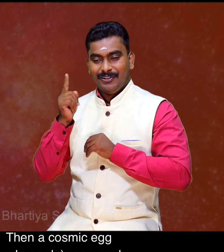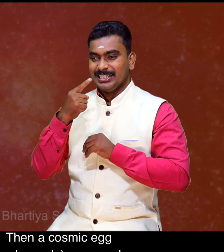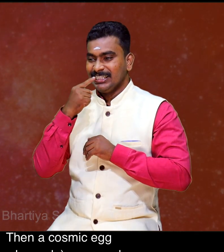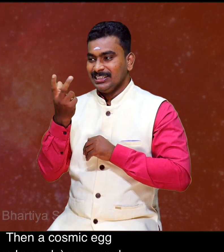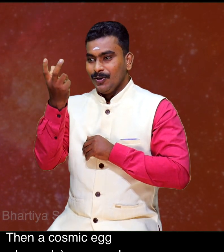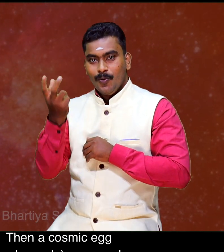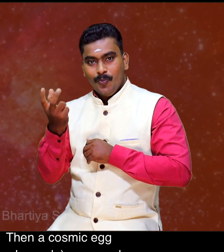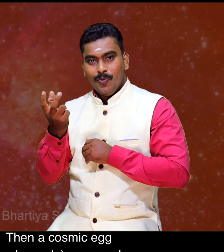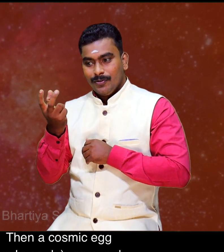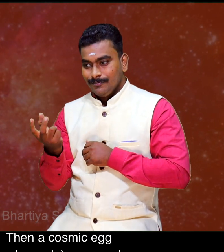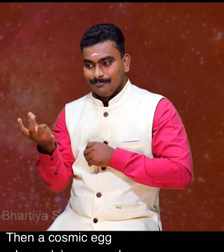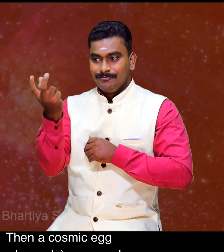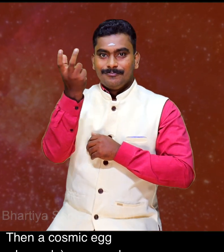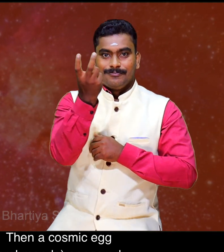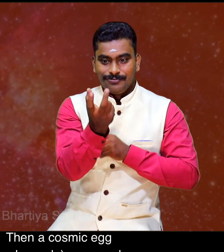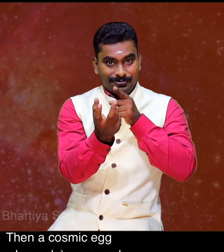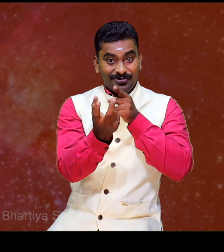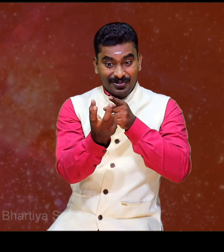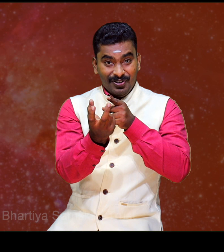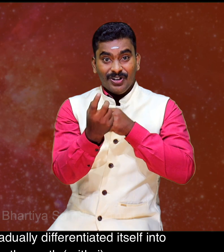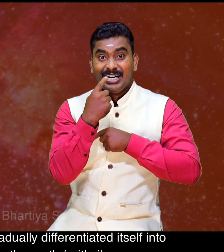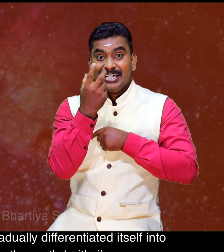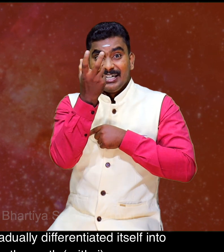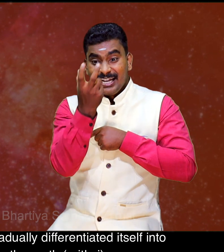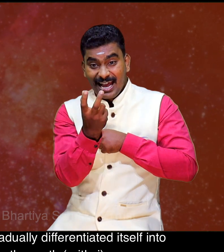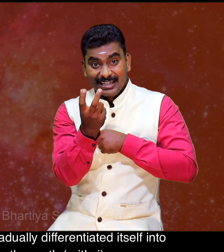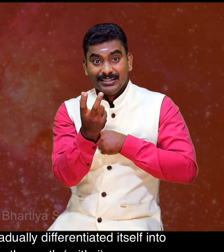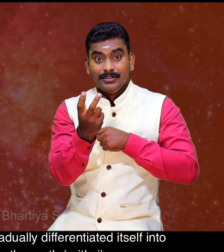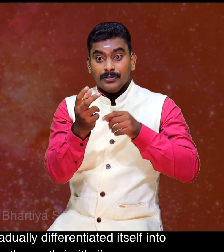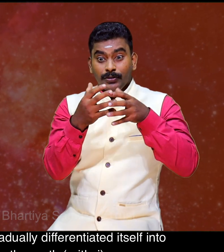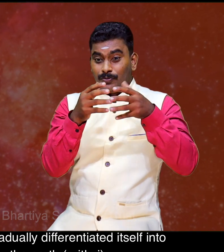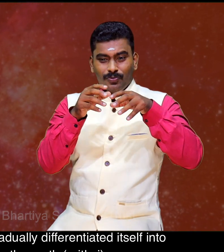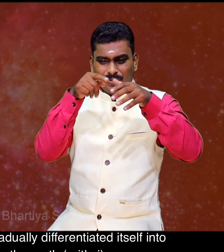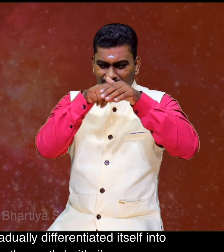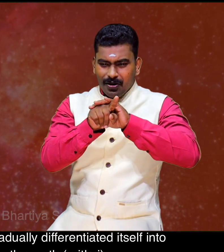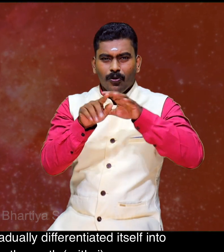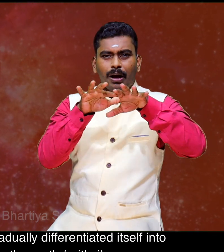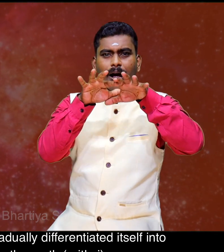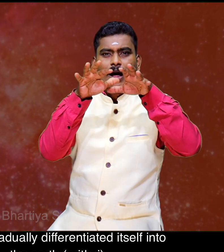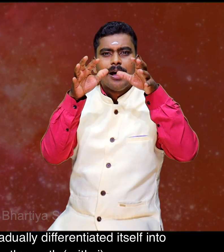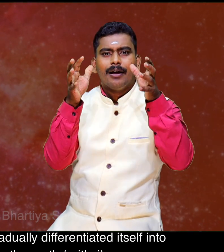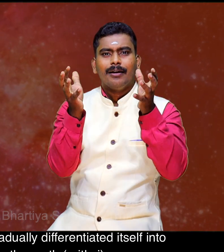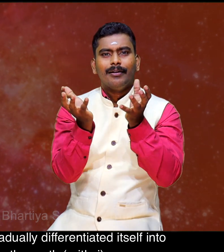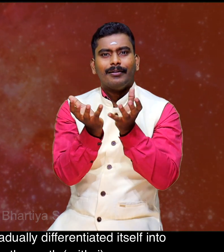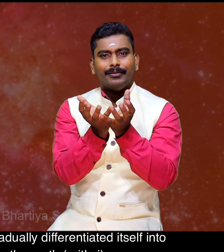egg, Brahmanda, appeared, which gradually differentiated itself into the